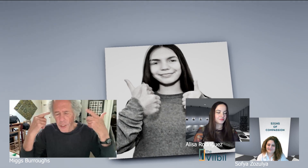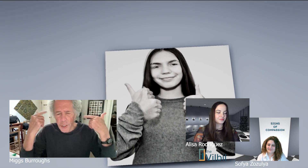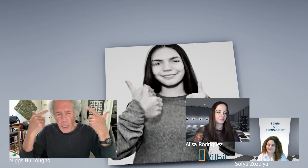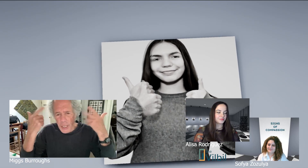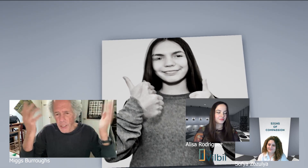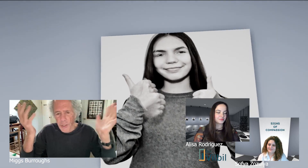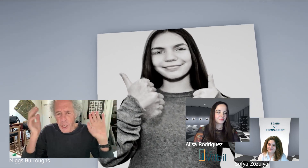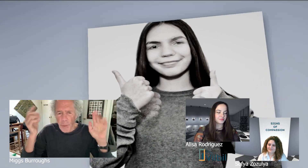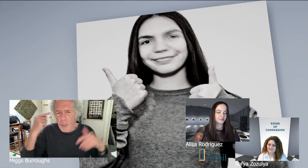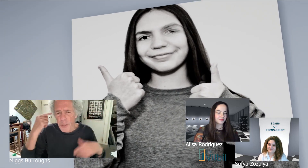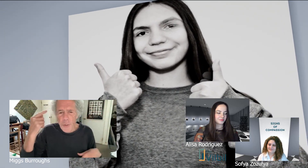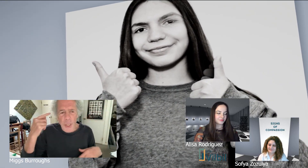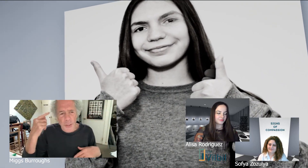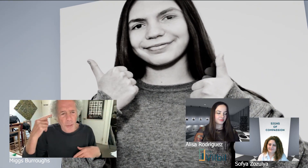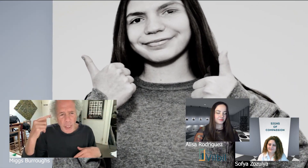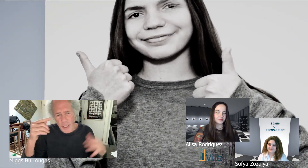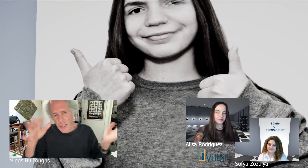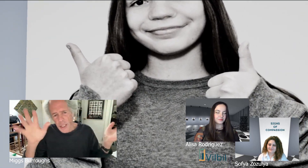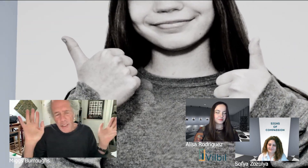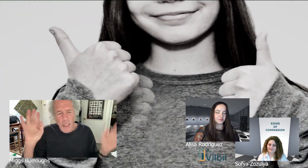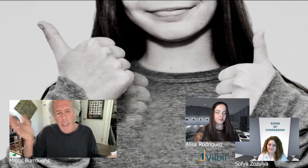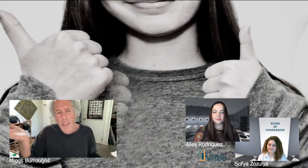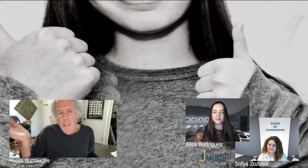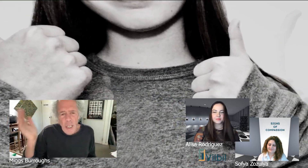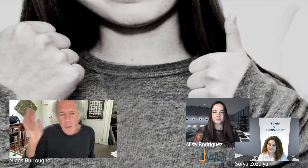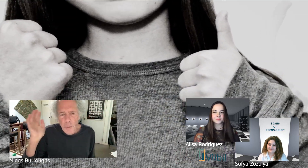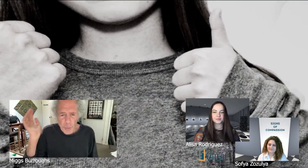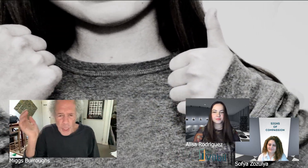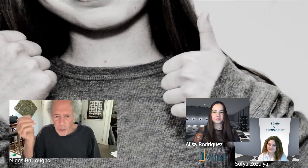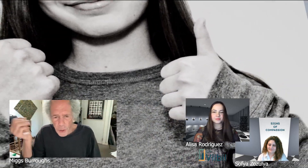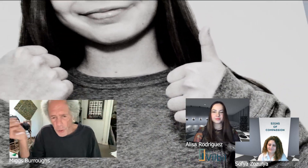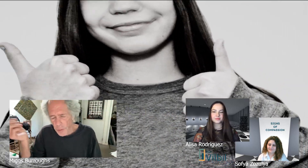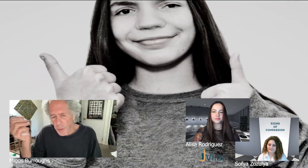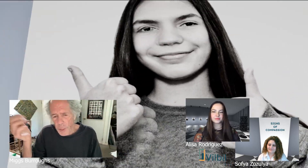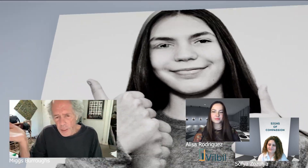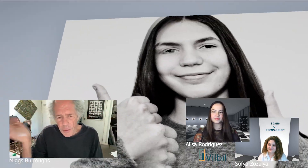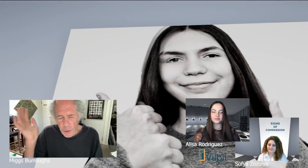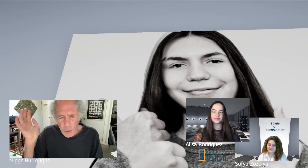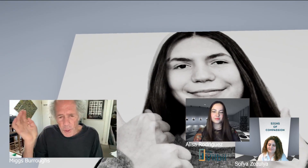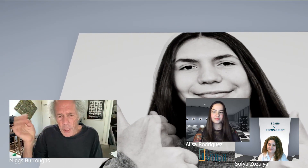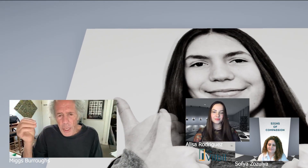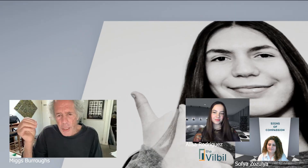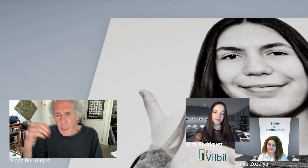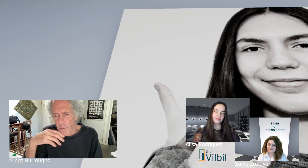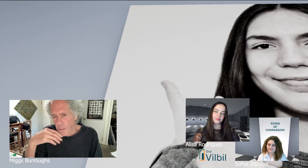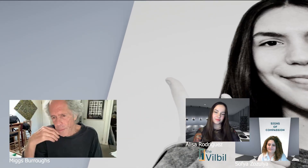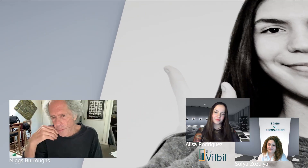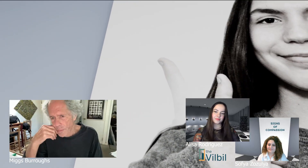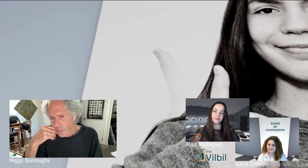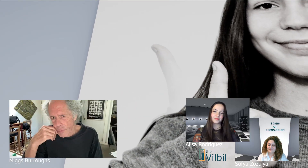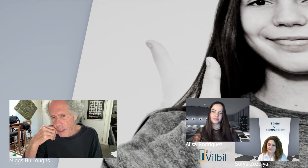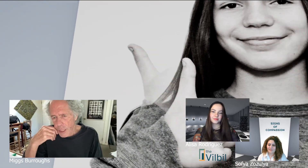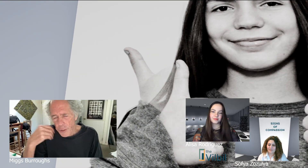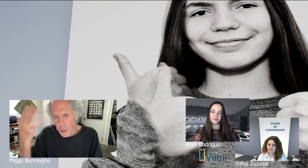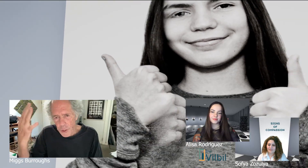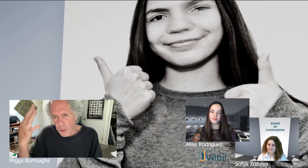in your head, and you say, maybe I'll use that someday. And I'm sure painters do it and photographers do it. And things just